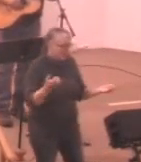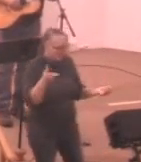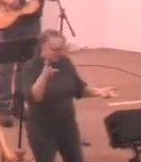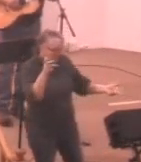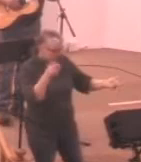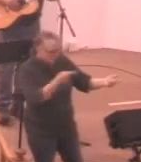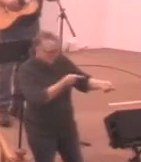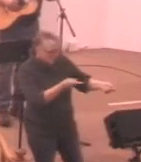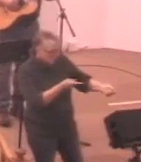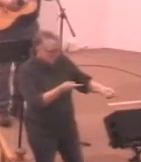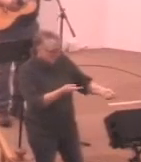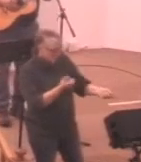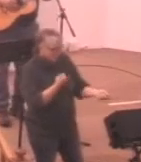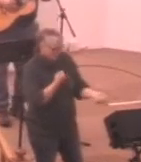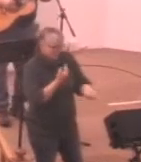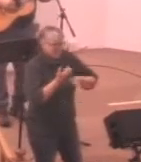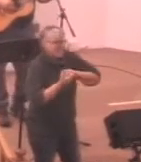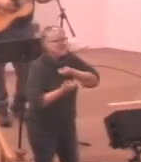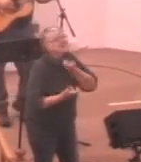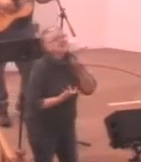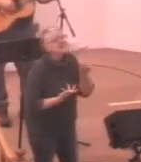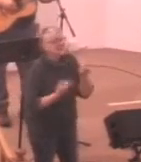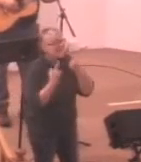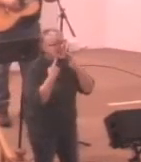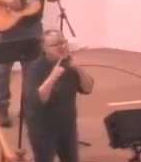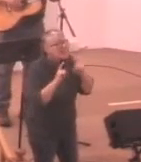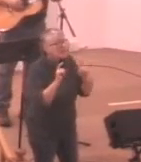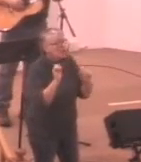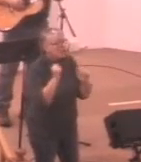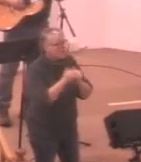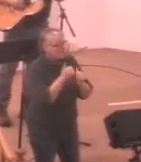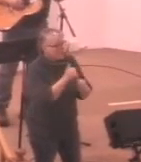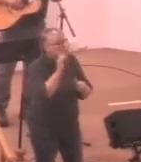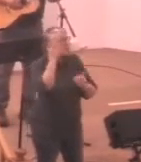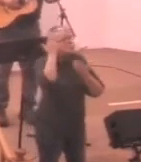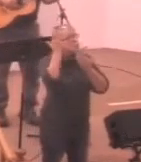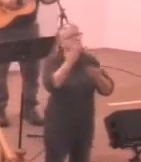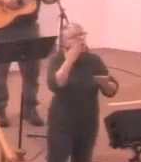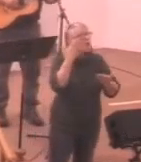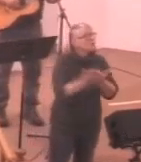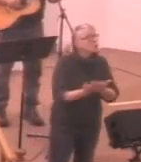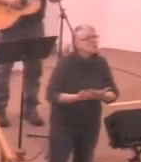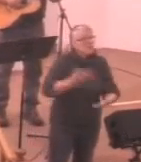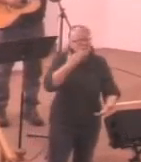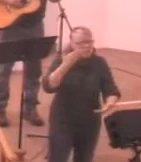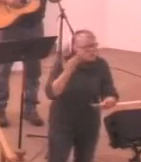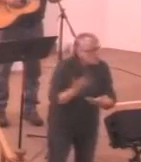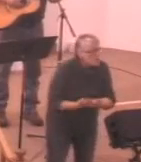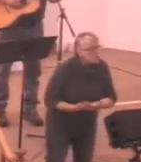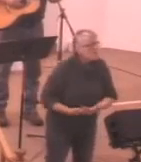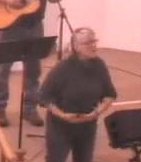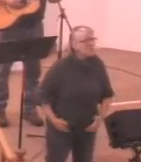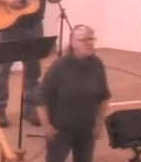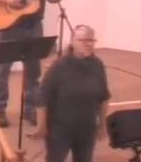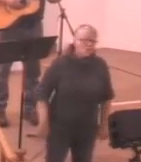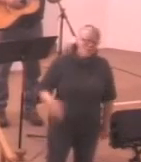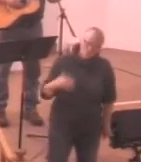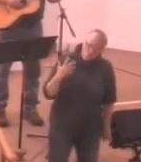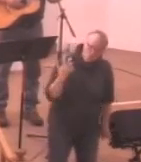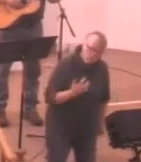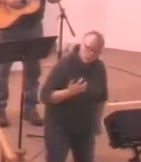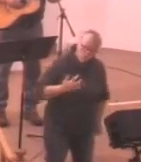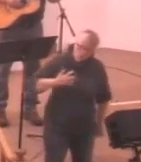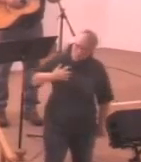Sing it and declare it in your life. You are good. You are good. Good.